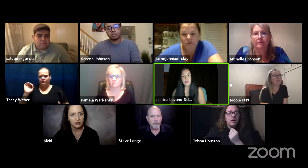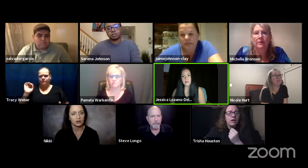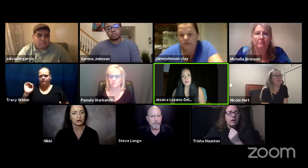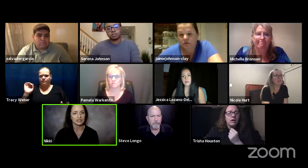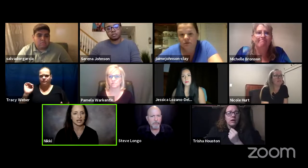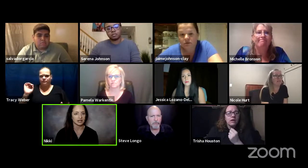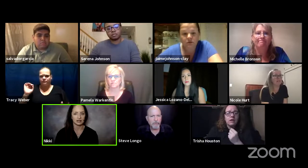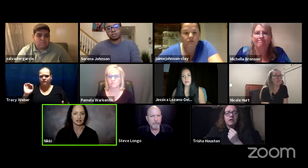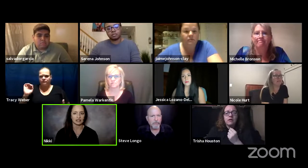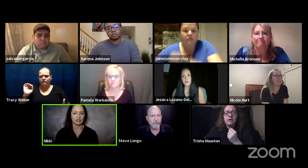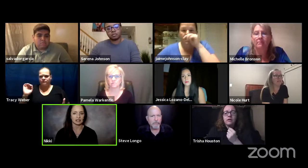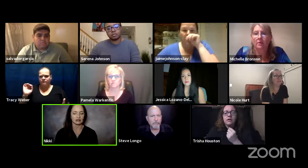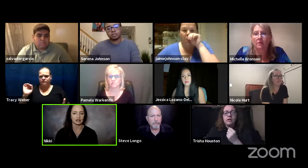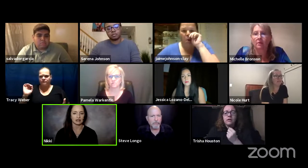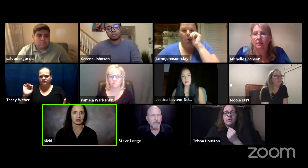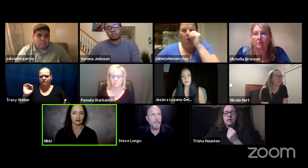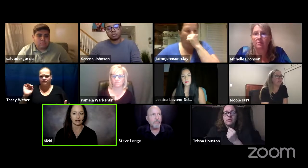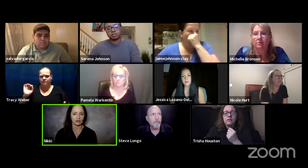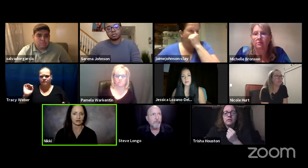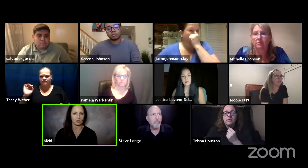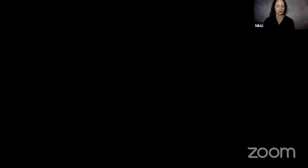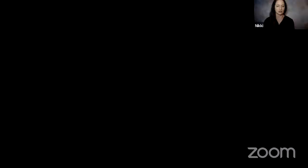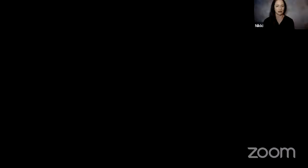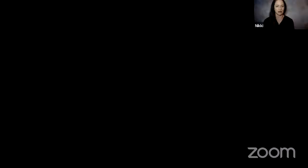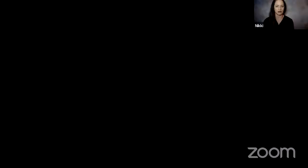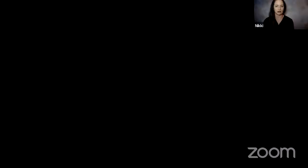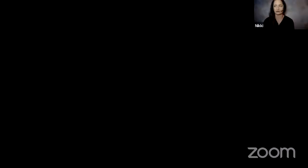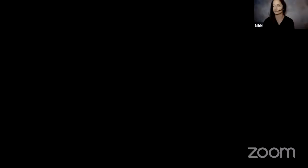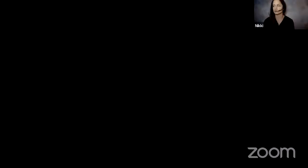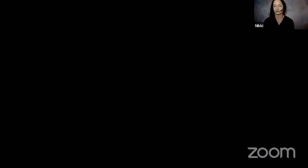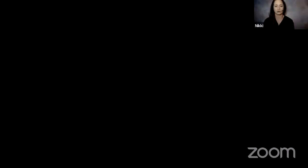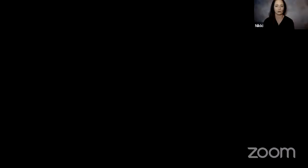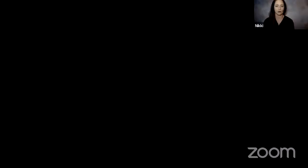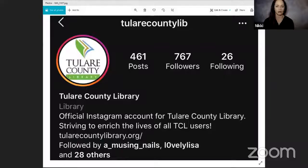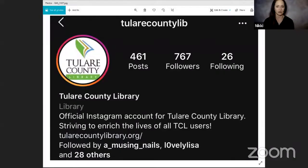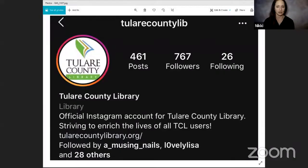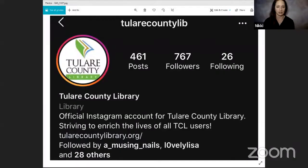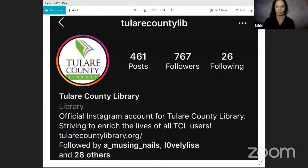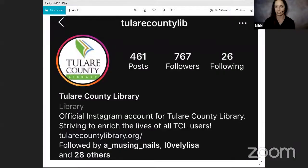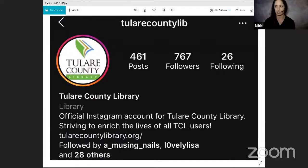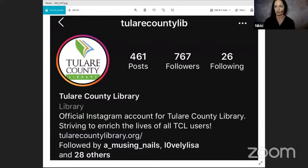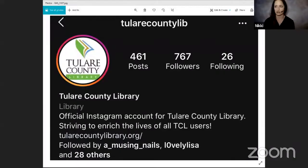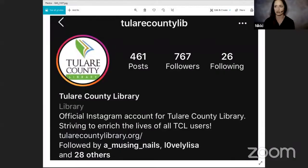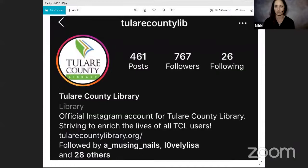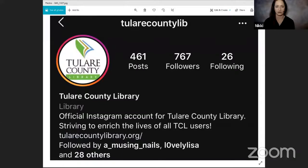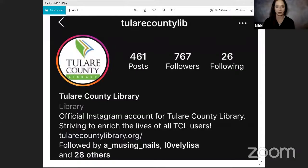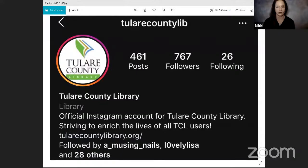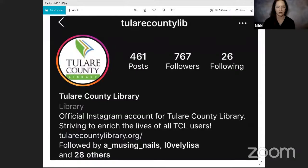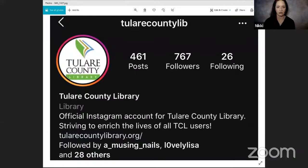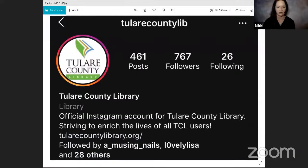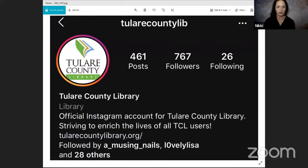Nicole was saying I couldn't see what was going on while it was being shared, so.